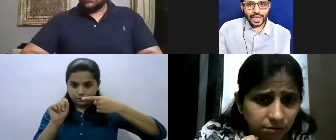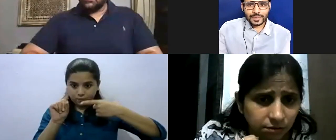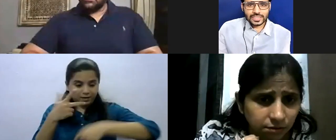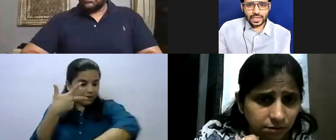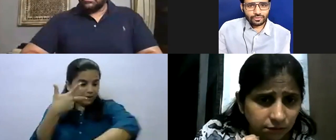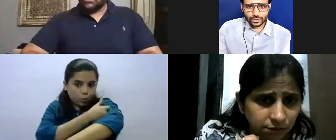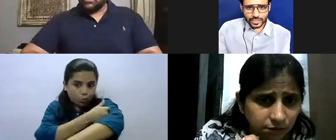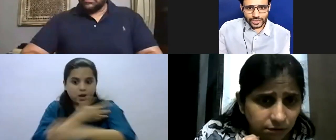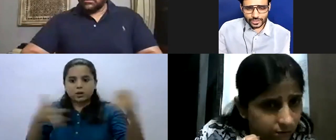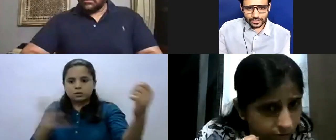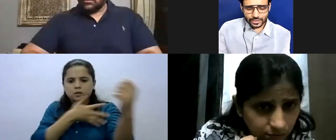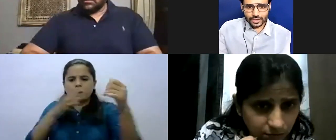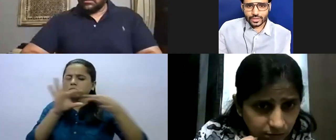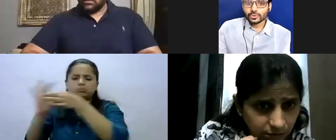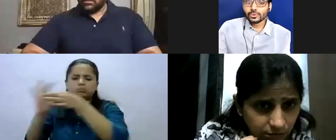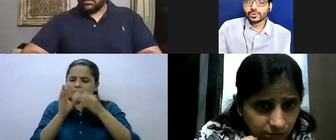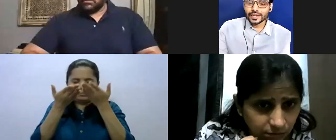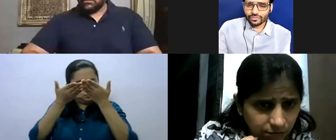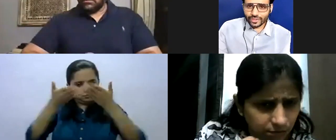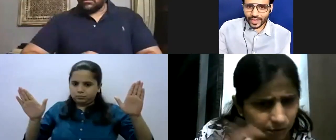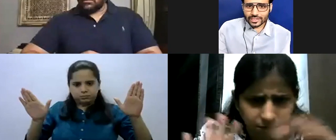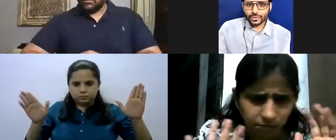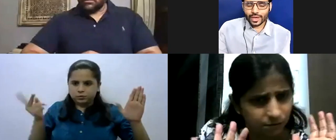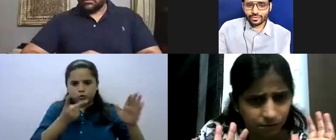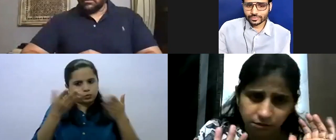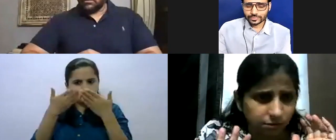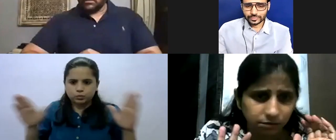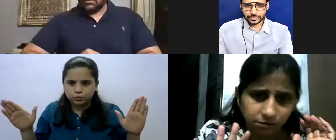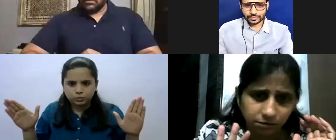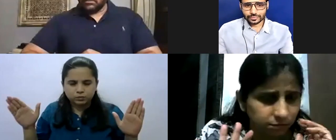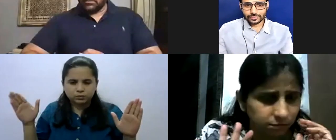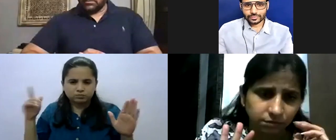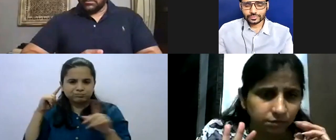and diabetes have no relation. In fact, if you have,